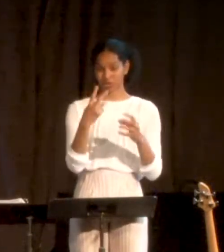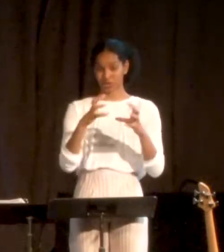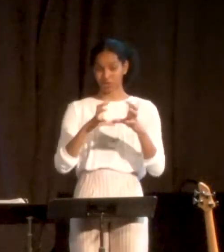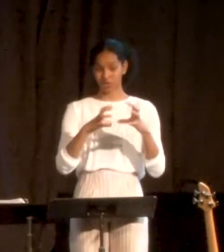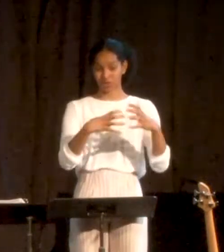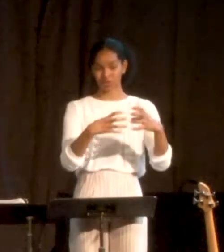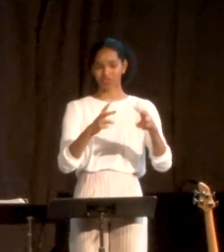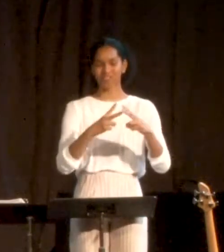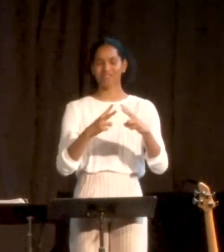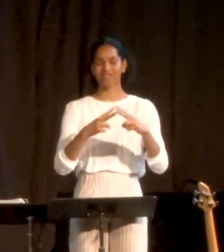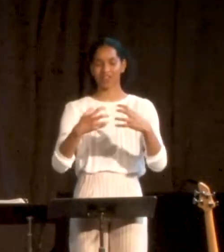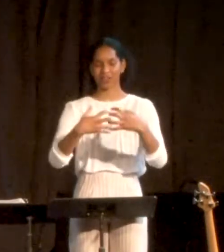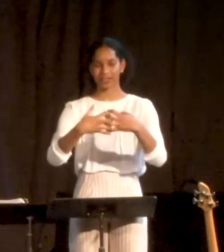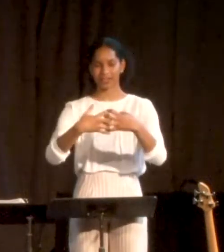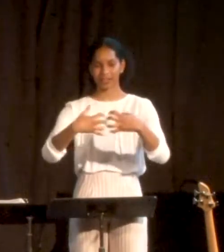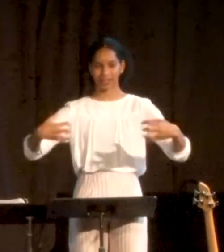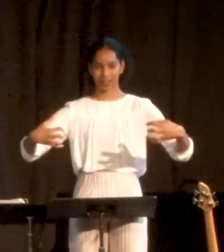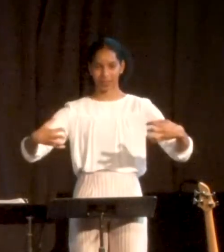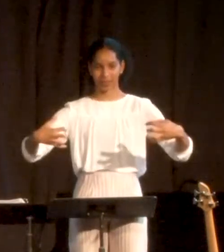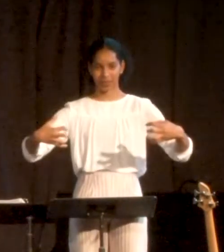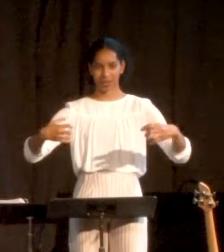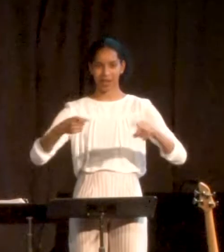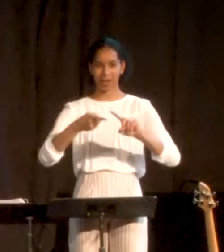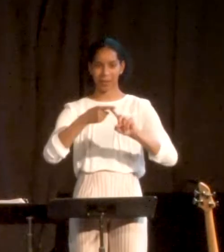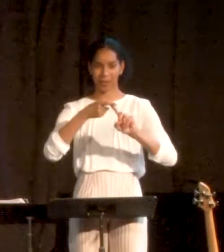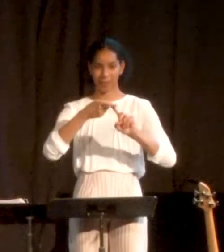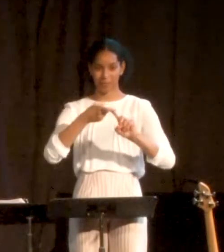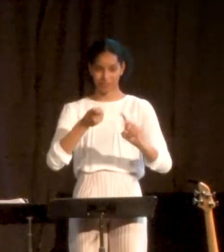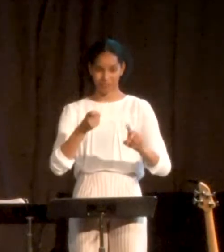existence of pictorial church directories.